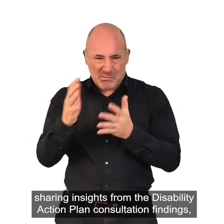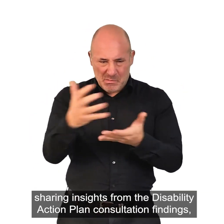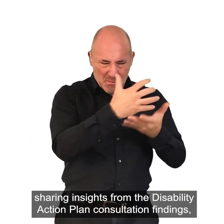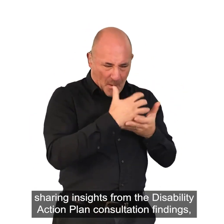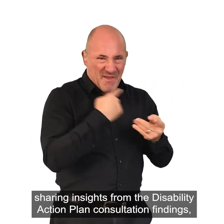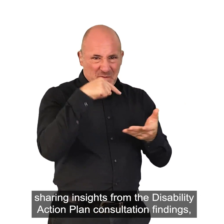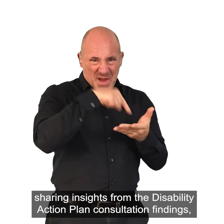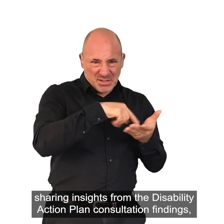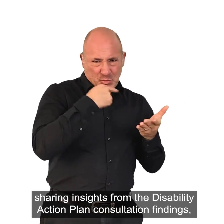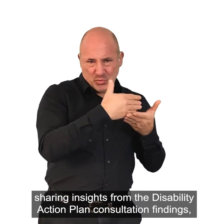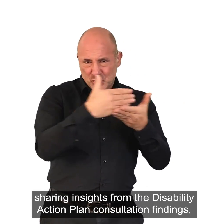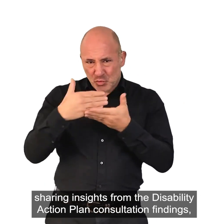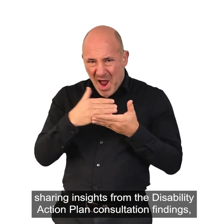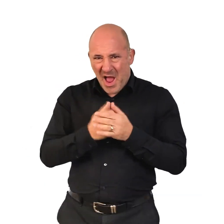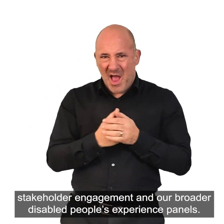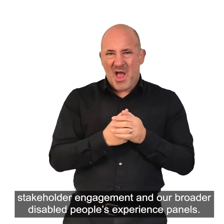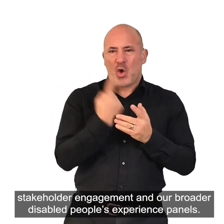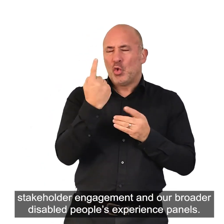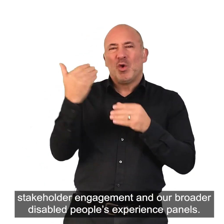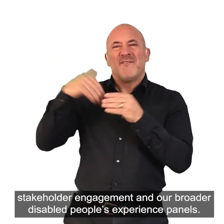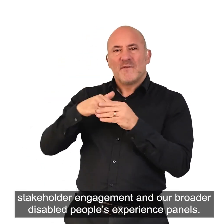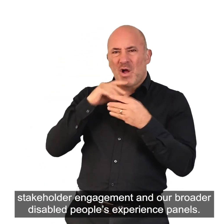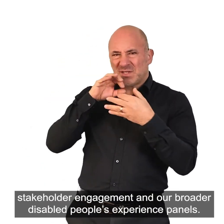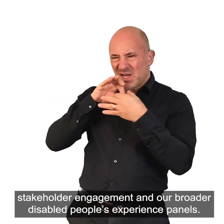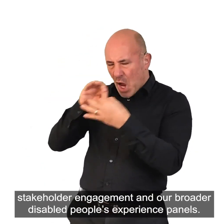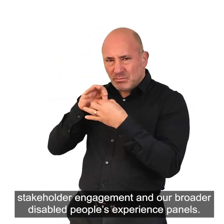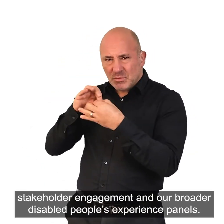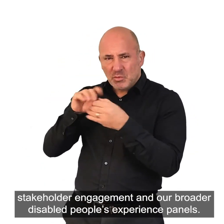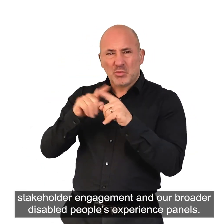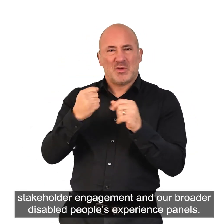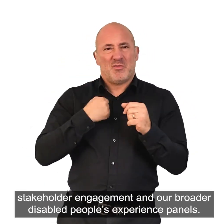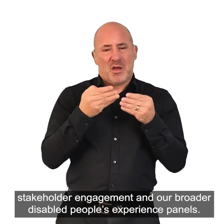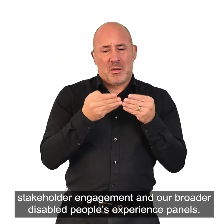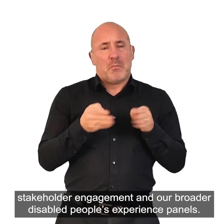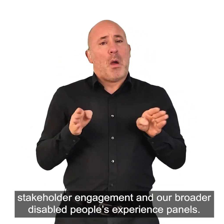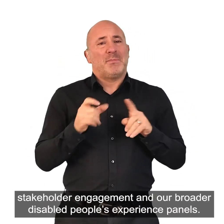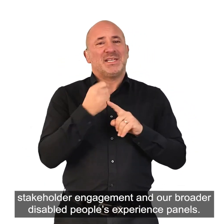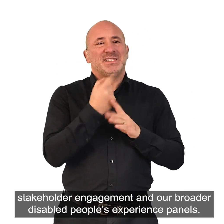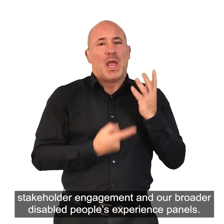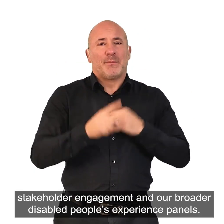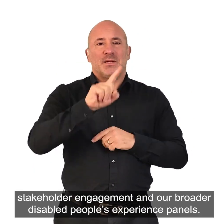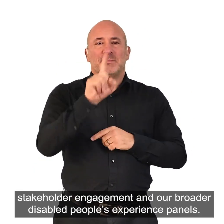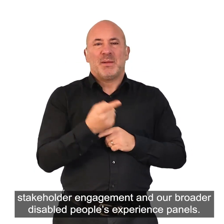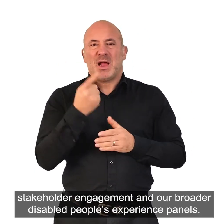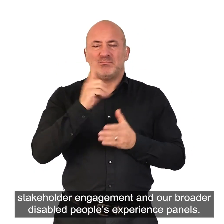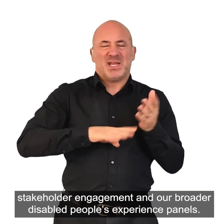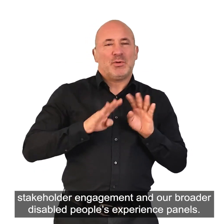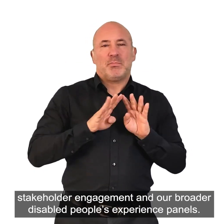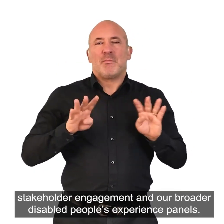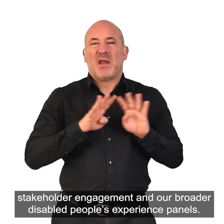consultation findings, stakeholder engagement, and our broader disabled people's experience panels.